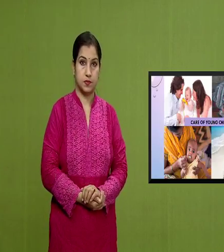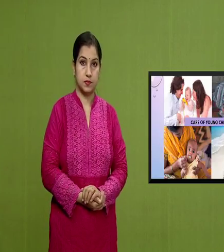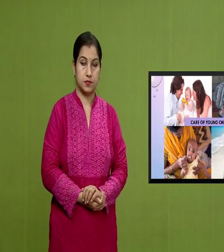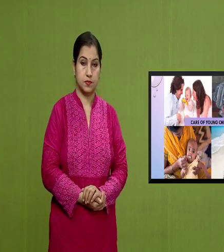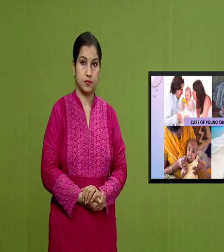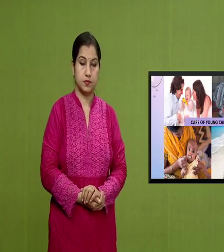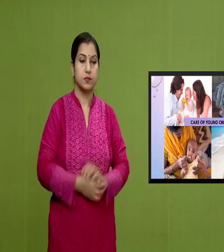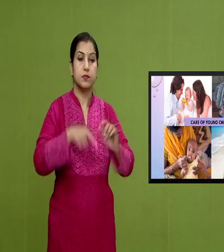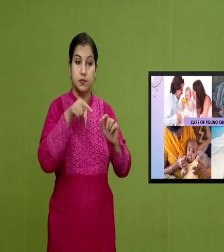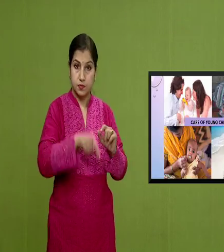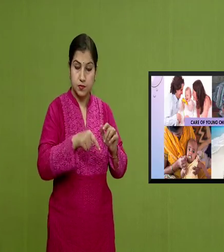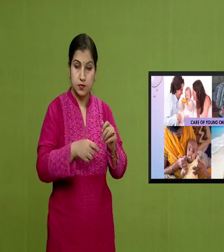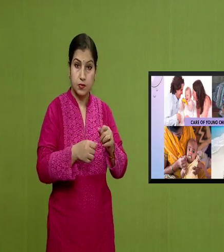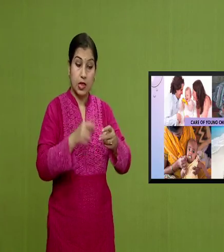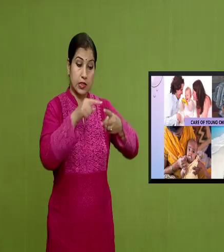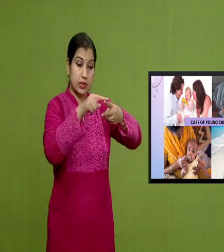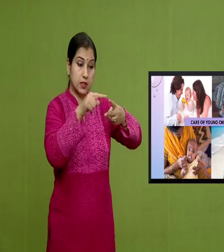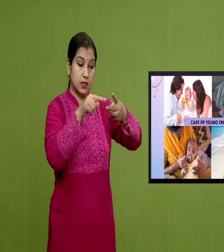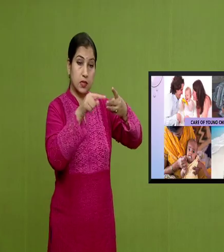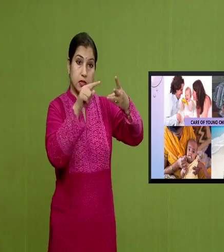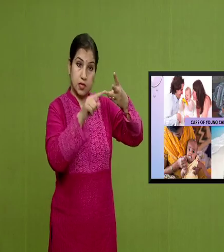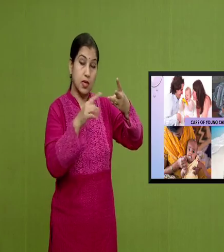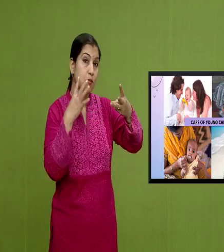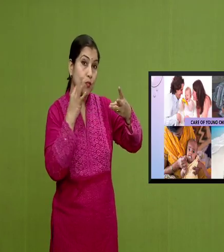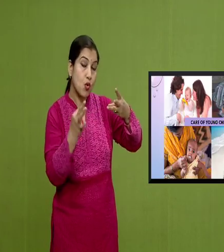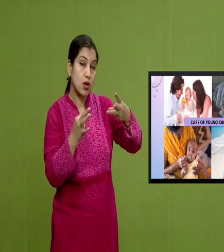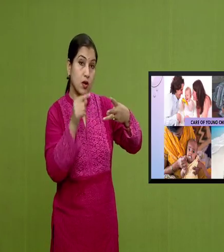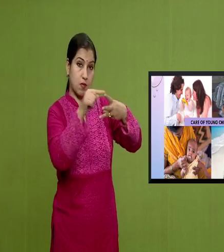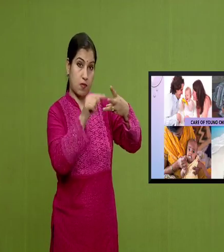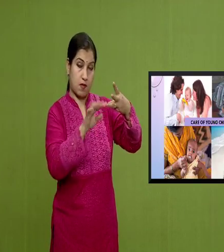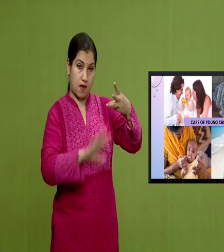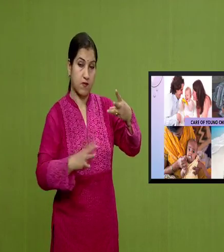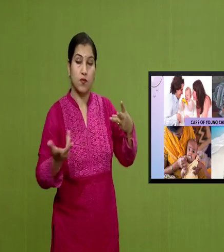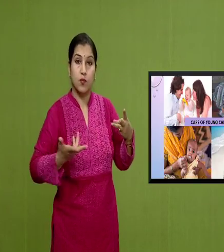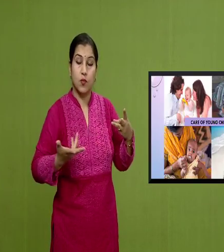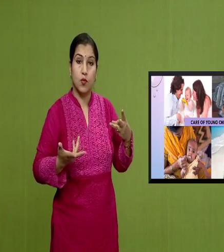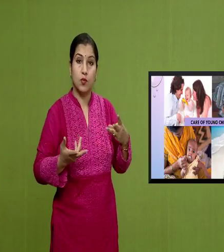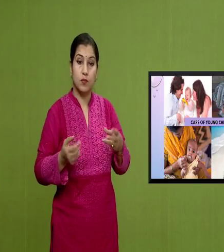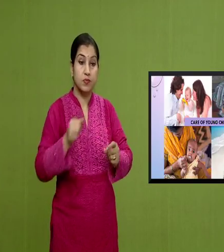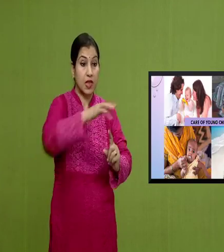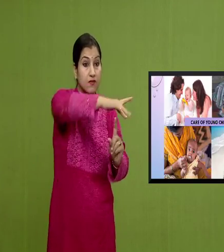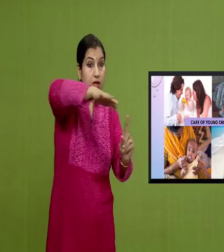There are three following factors which affect the environment.